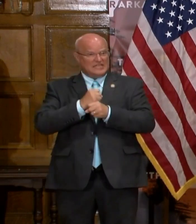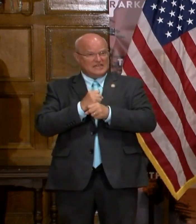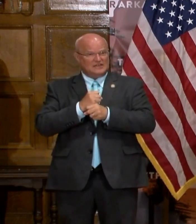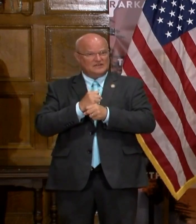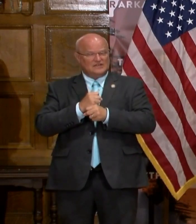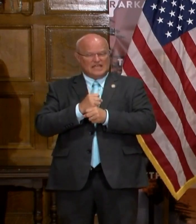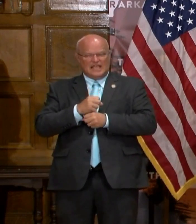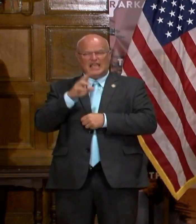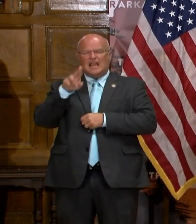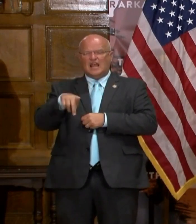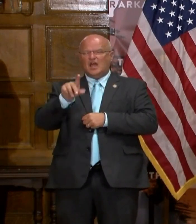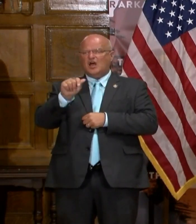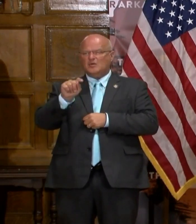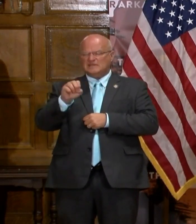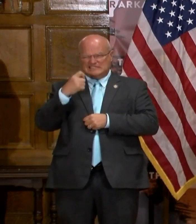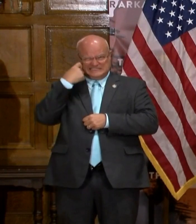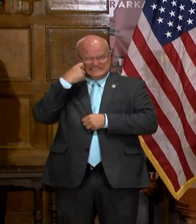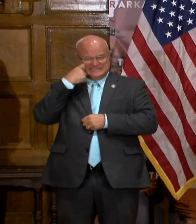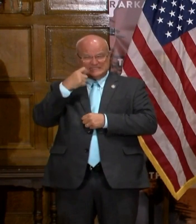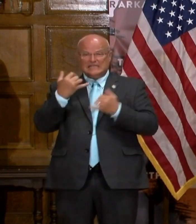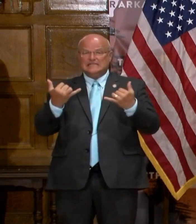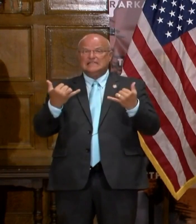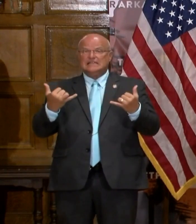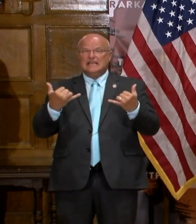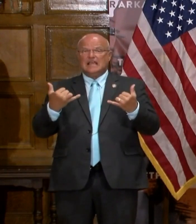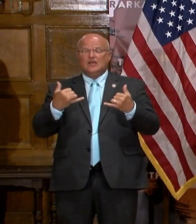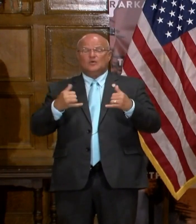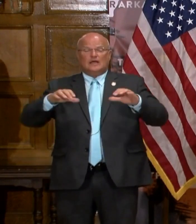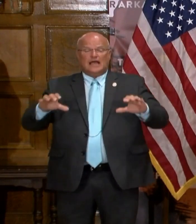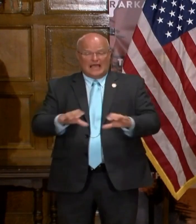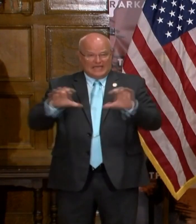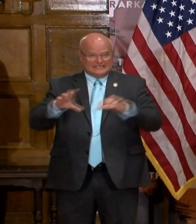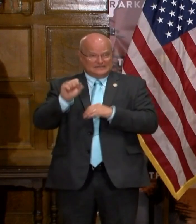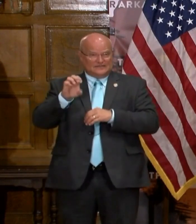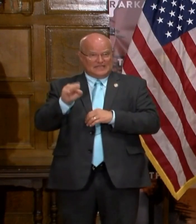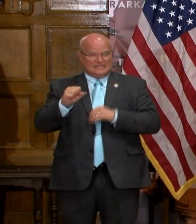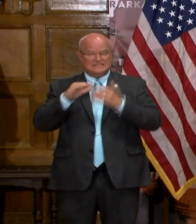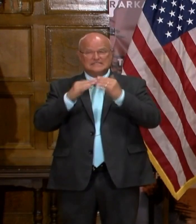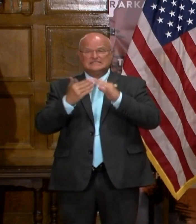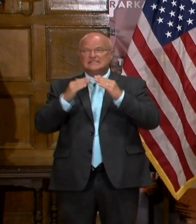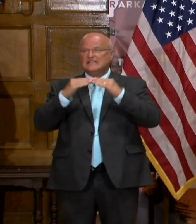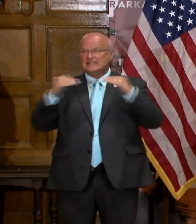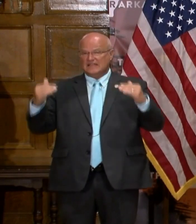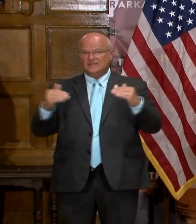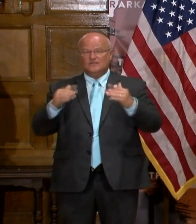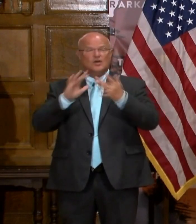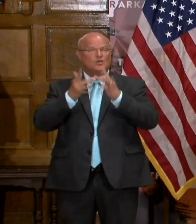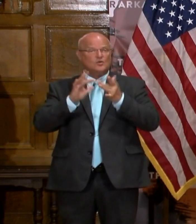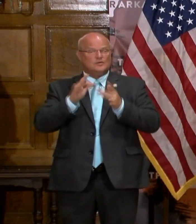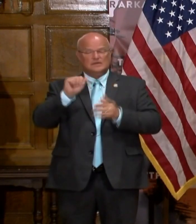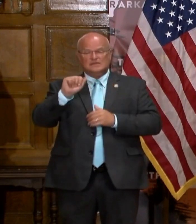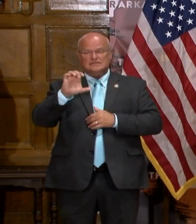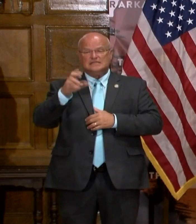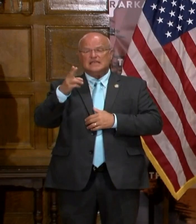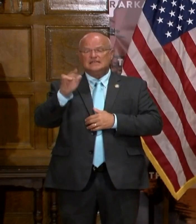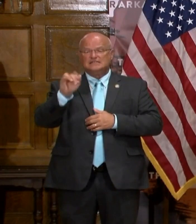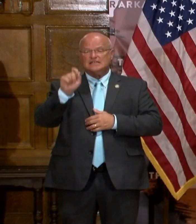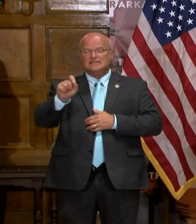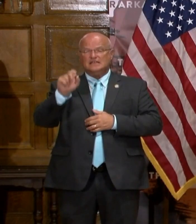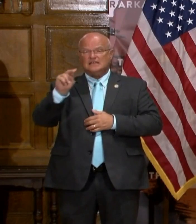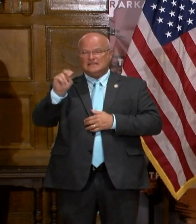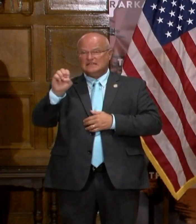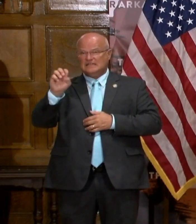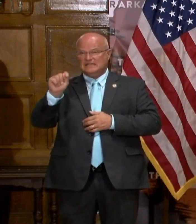updated that earlier this week. Today, we will be putting on active cases at the city level on our website at